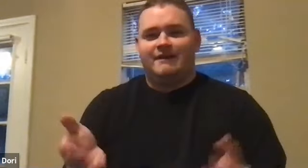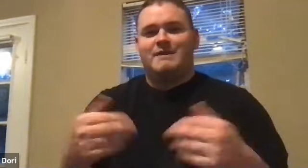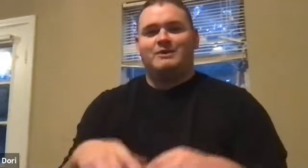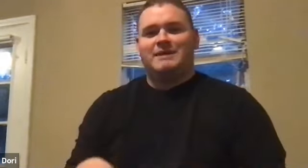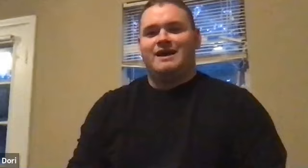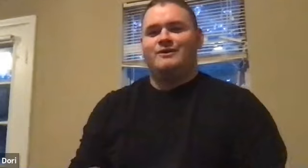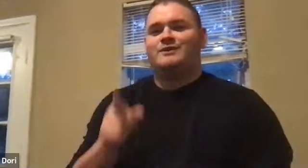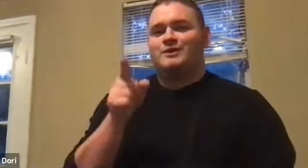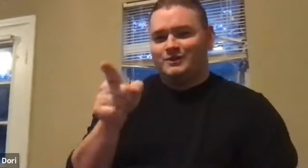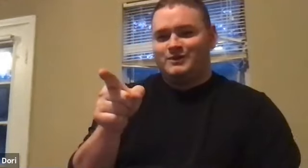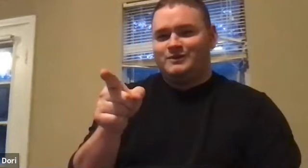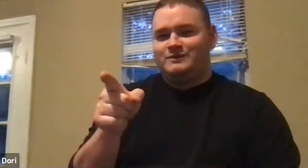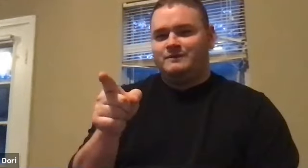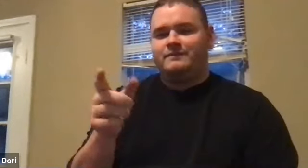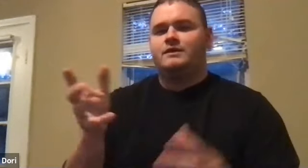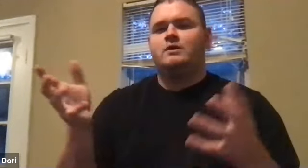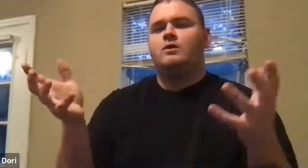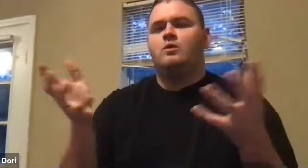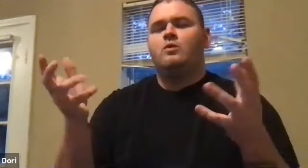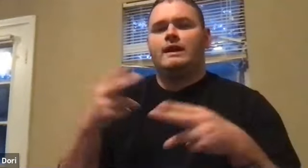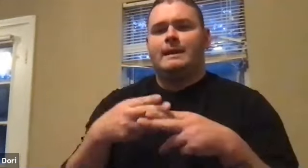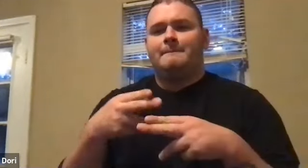Everybody with me now? Yeah. What name?